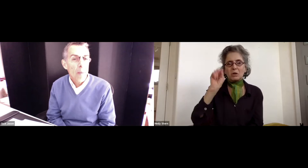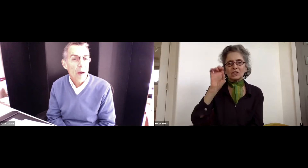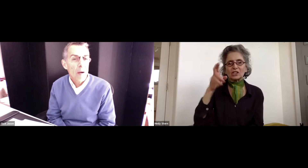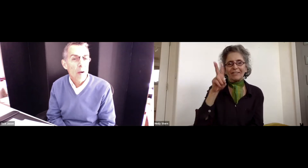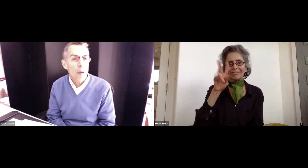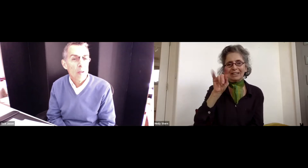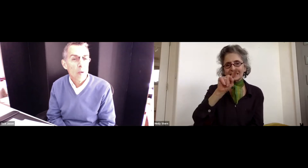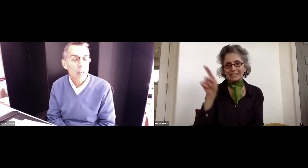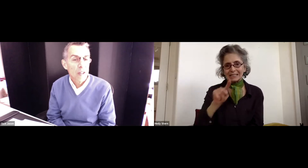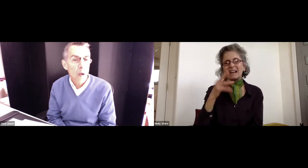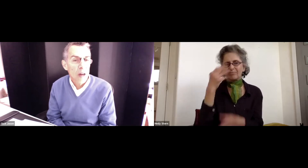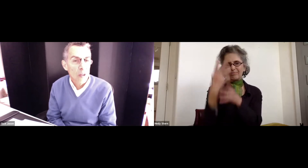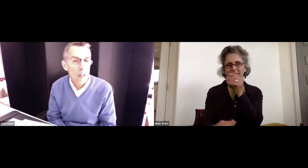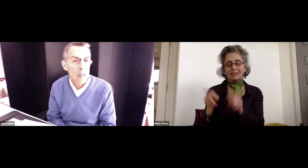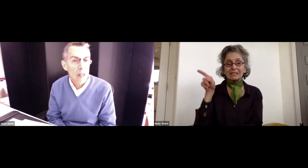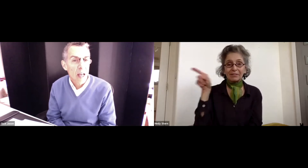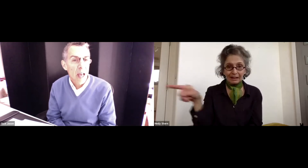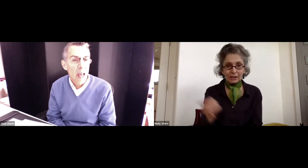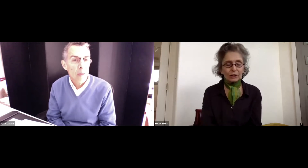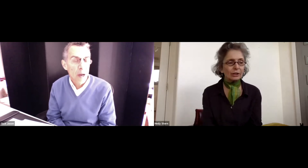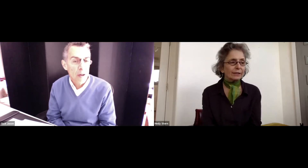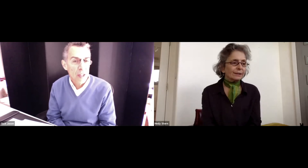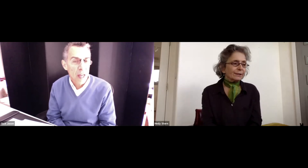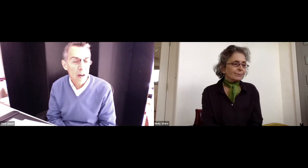Her parents were sent to Auschwitz and perished there.